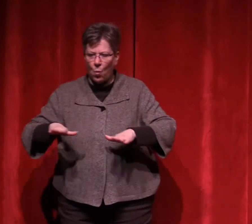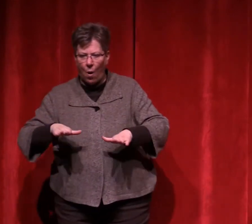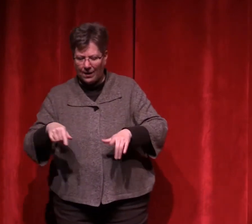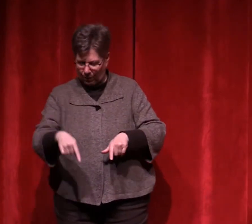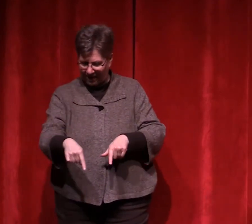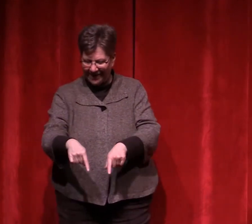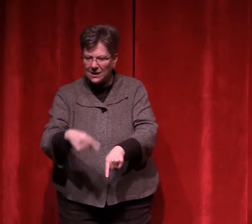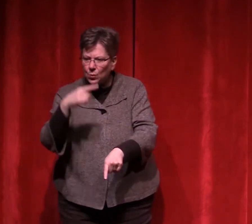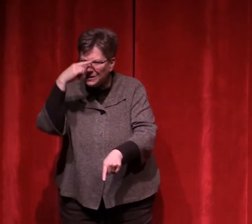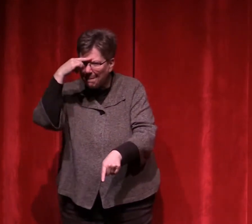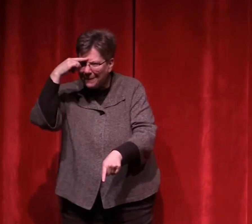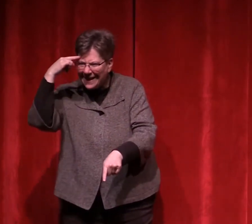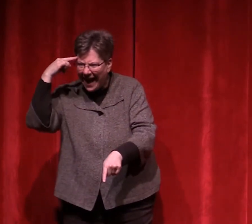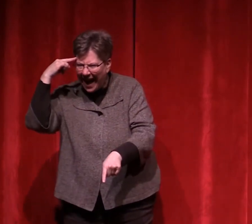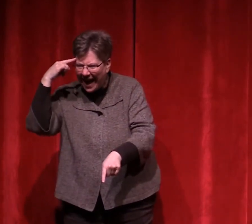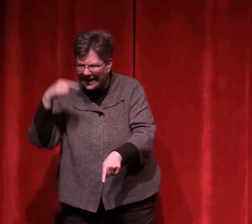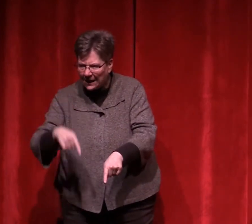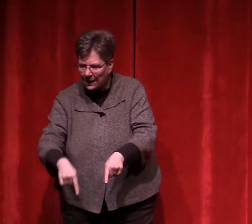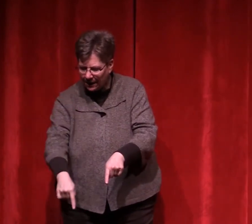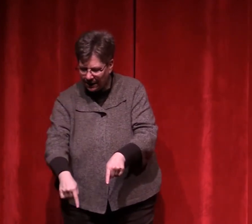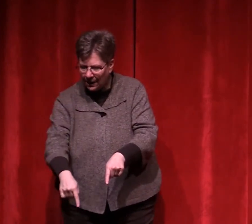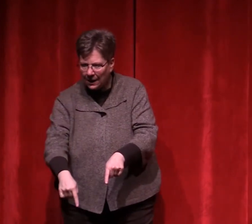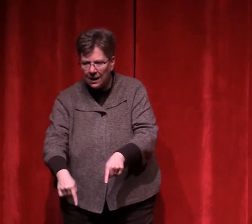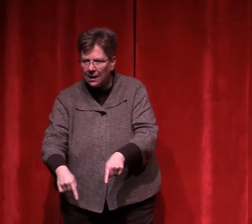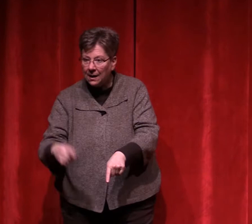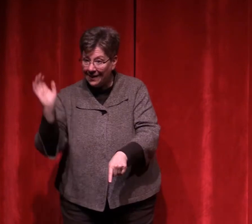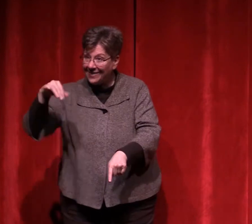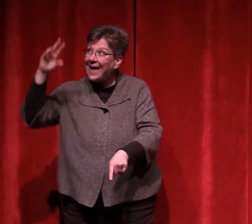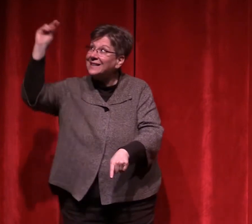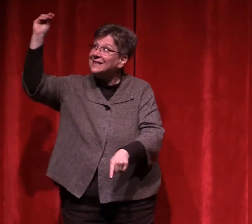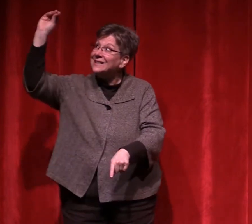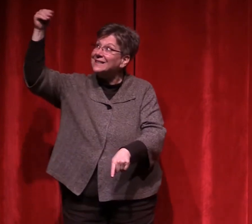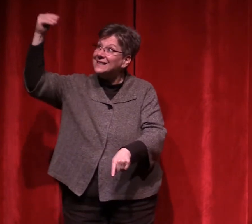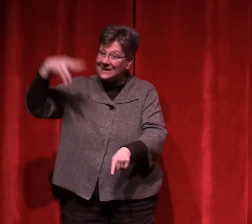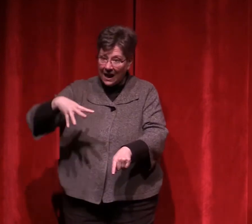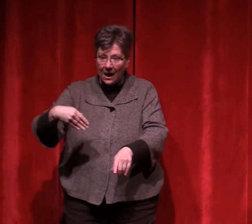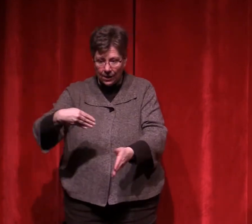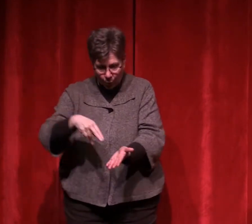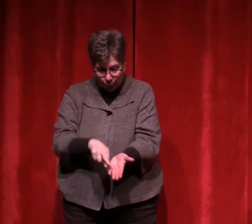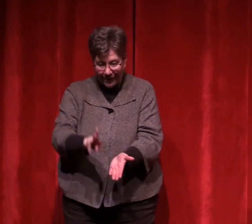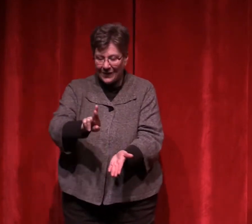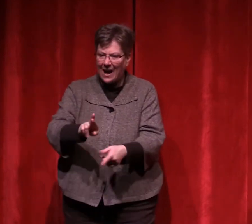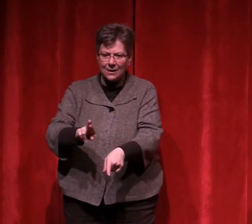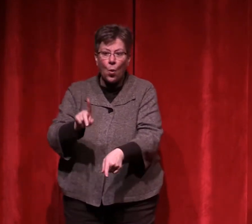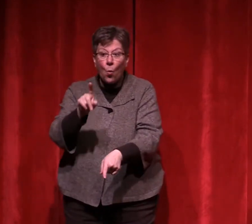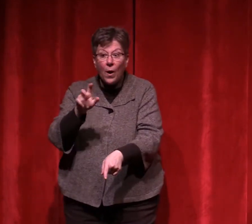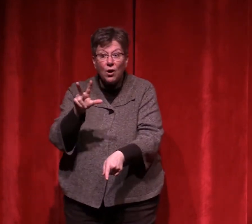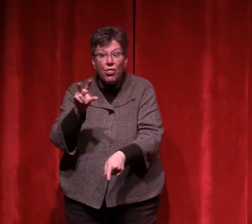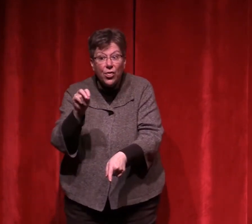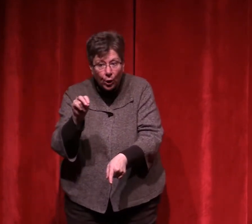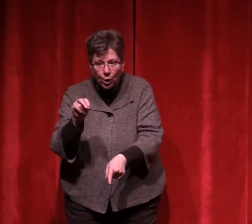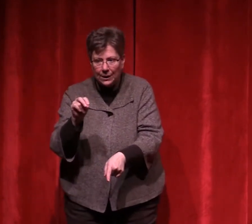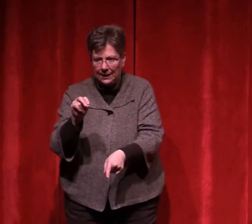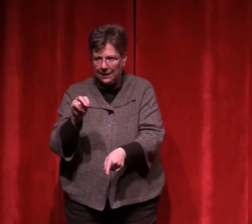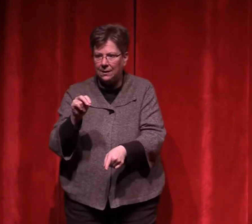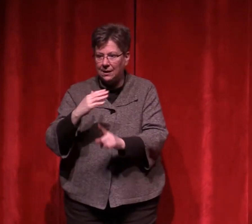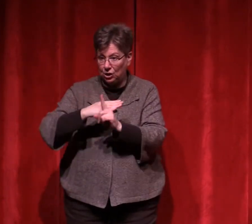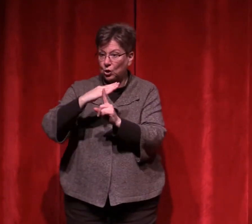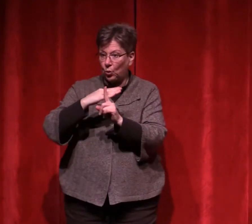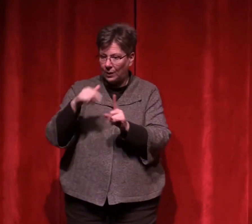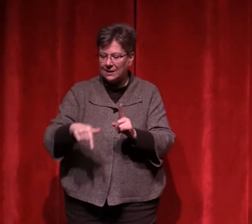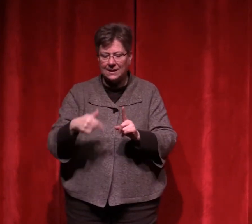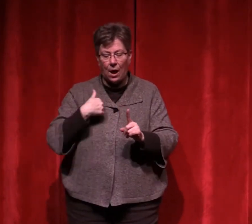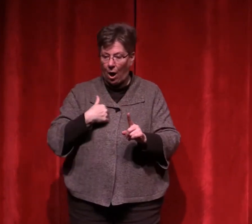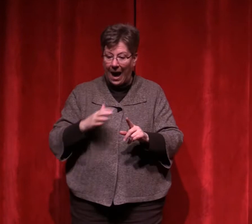black, 130 degrees. I'm like, wow, I'm nervous, but I burn my feet if I sit still, you know? So